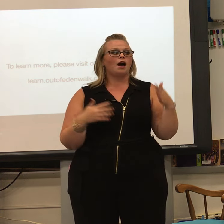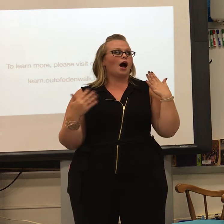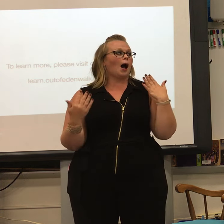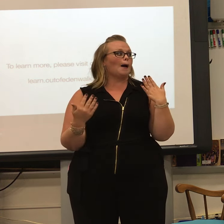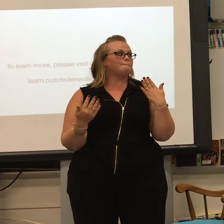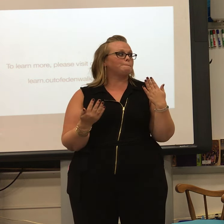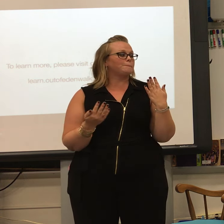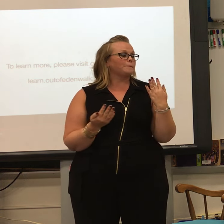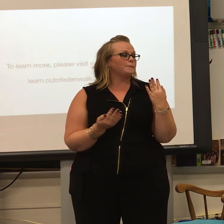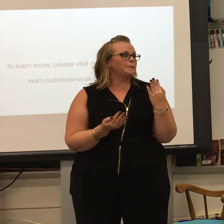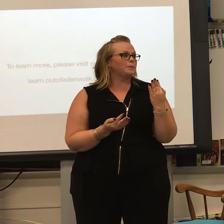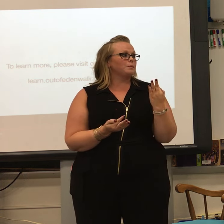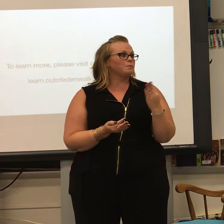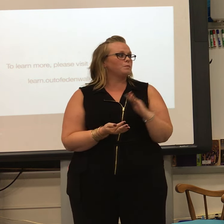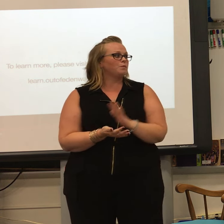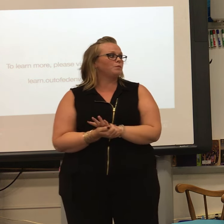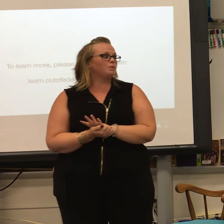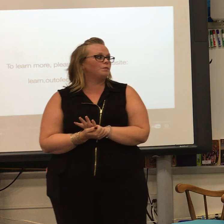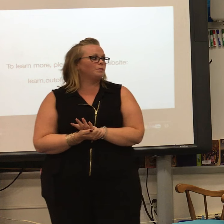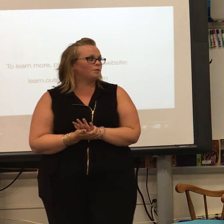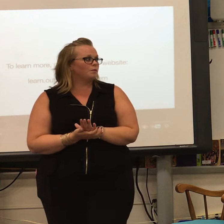student. In a form of an